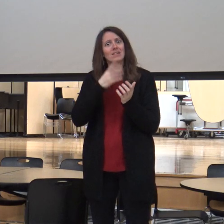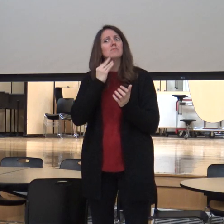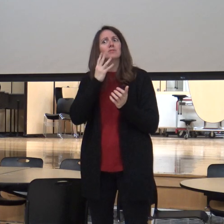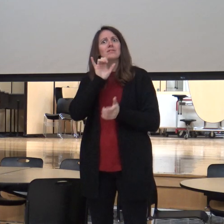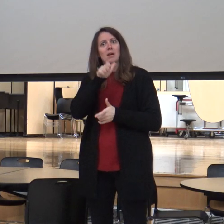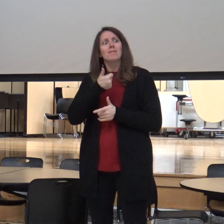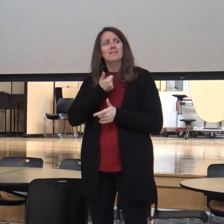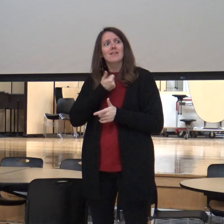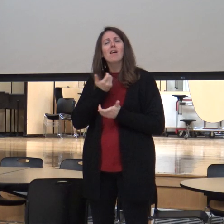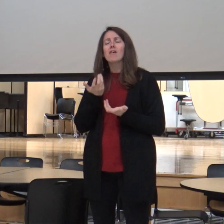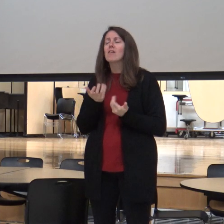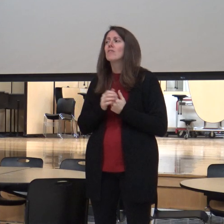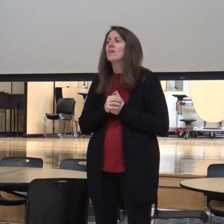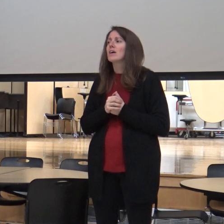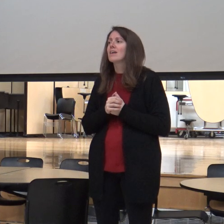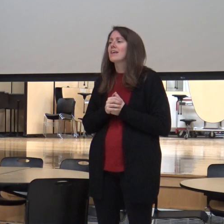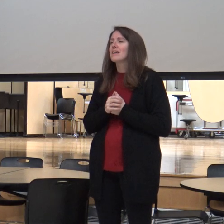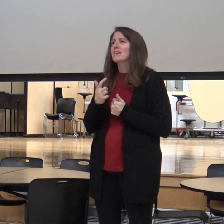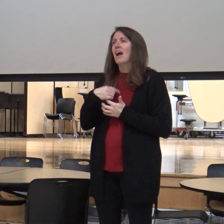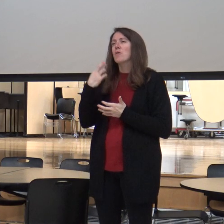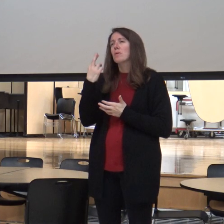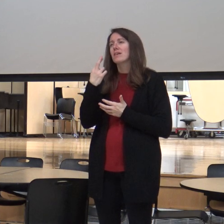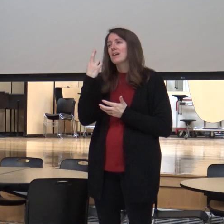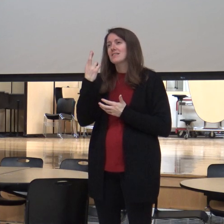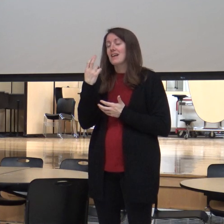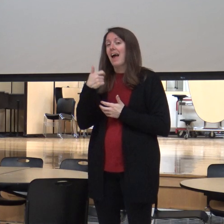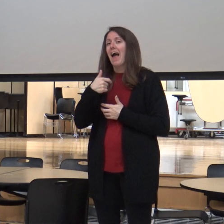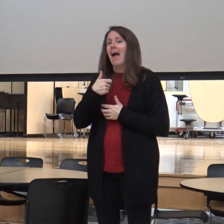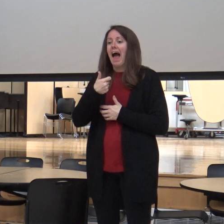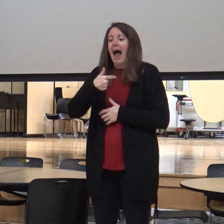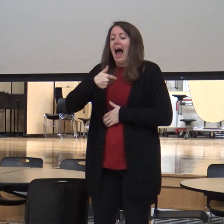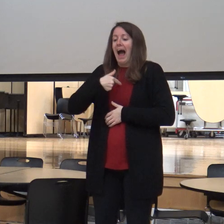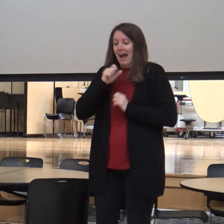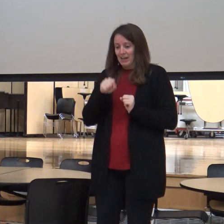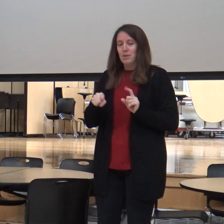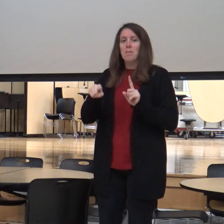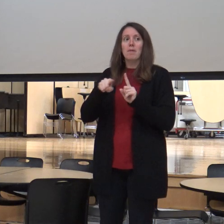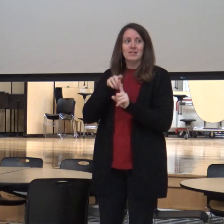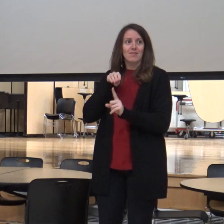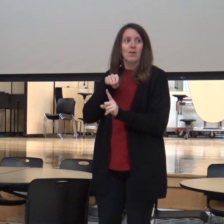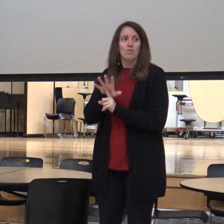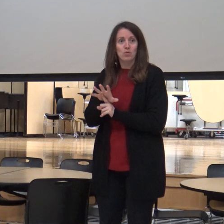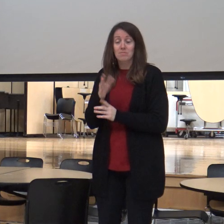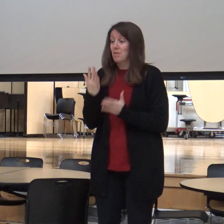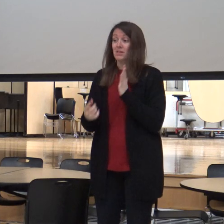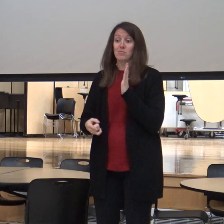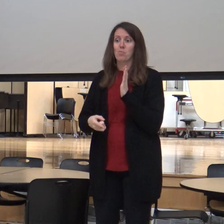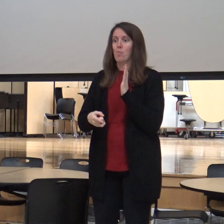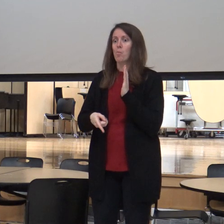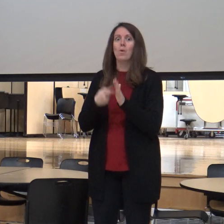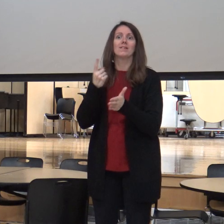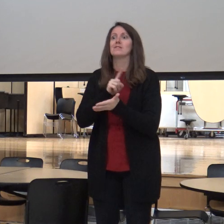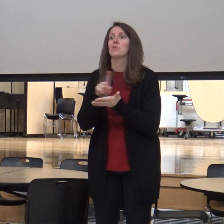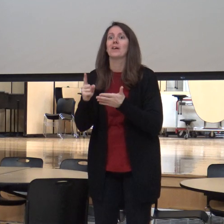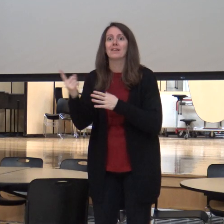my kids too, and then I realized I can be a positive influence on them, even if it's just once a week, once every other